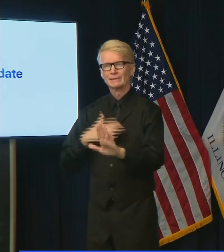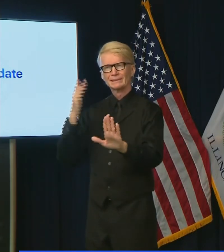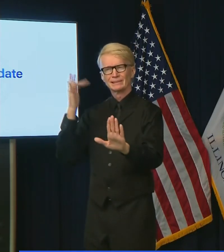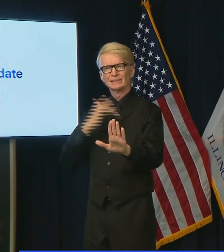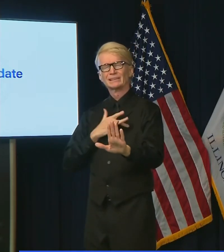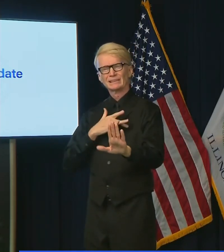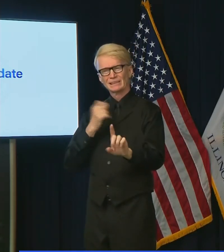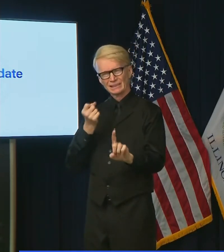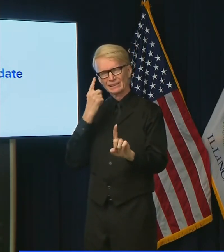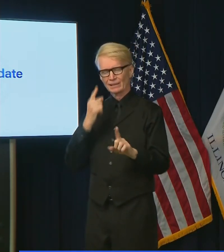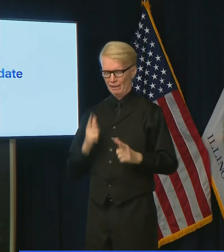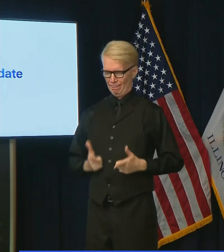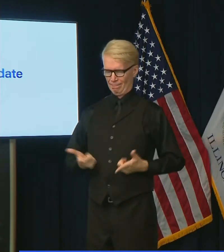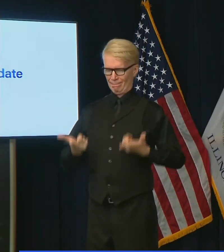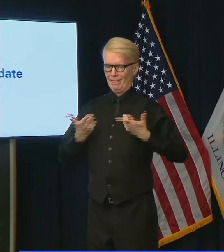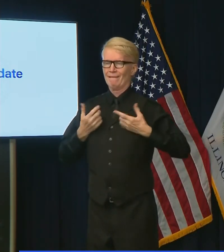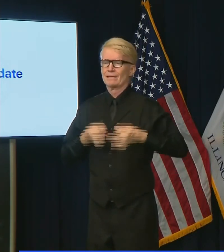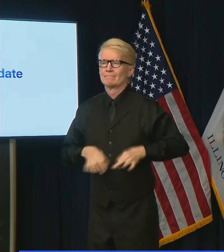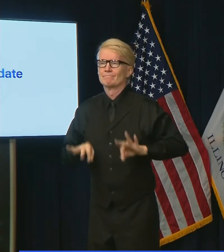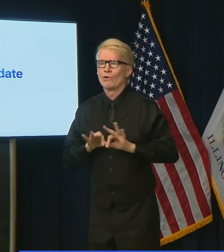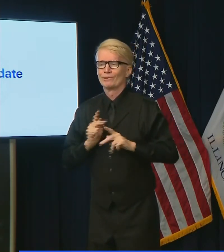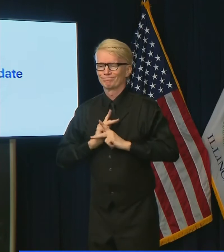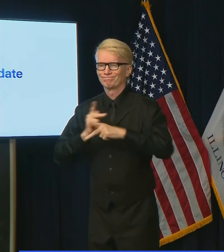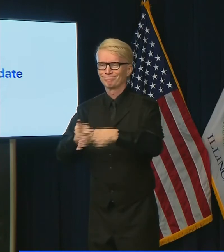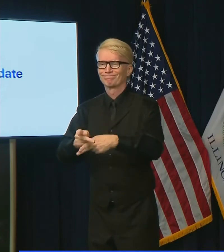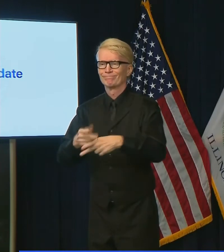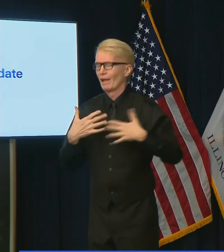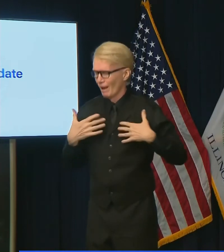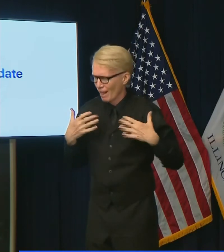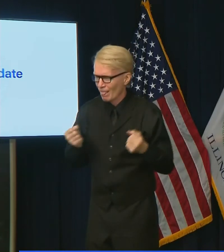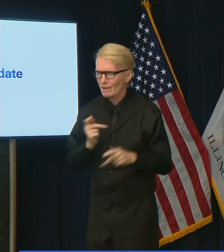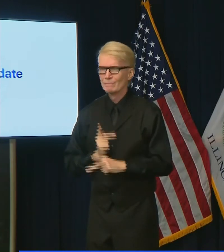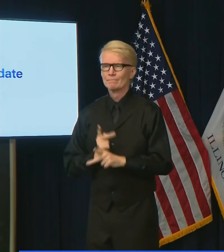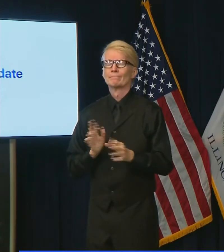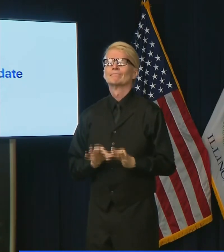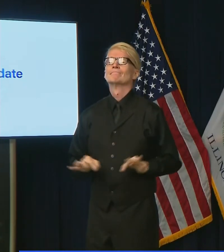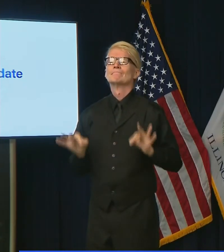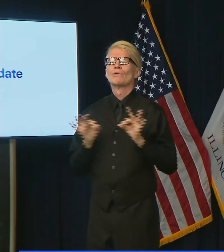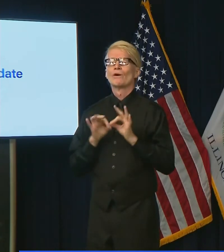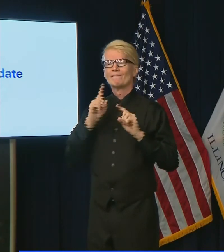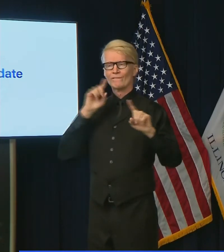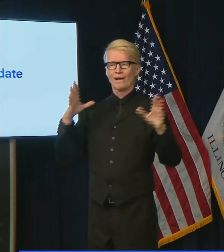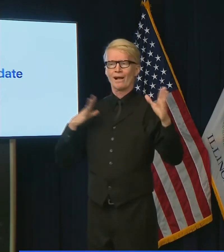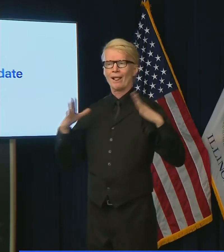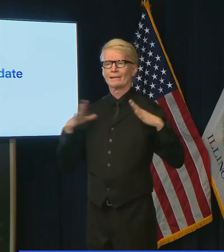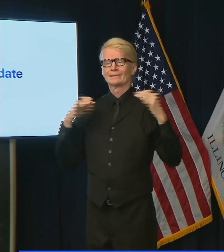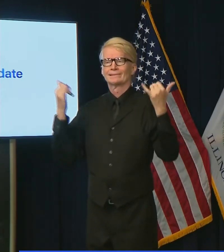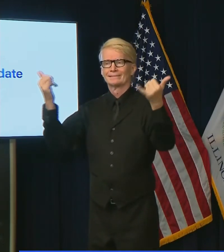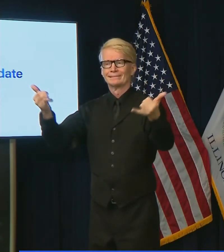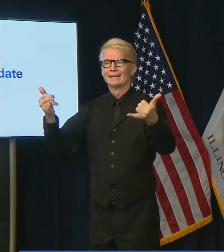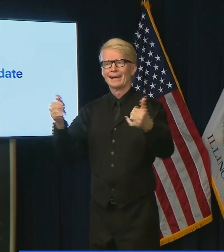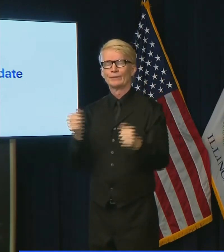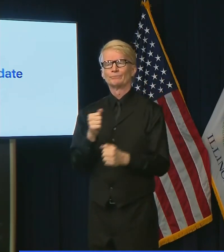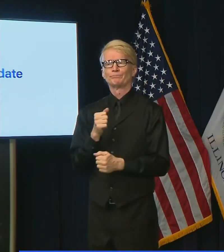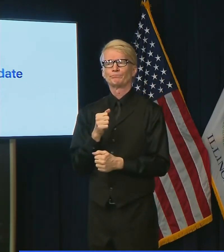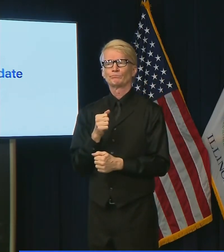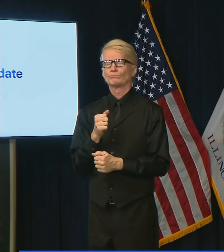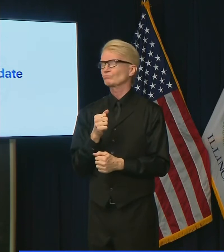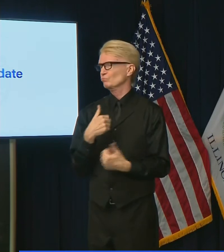let's give the gift of life. Let's give the gift of health this holiday season. Again, we've come too